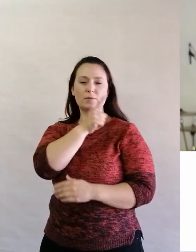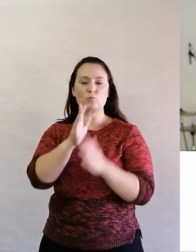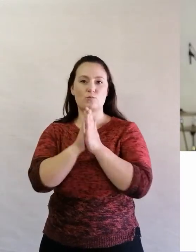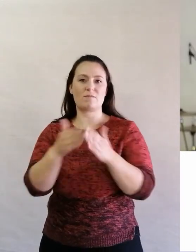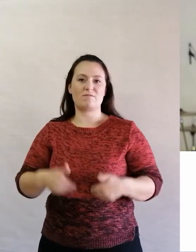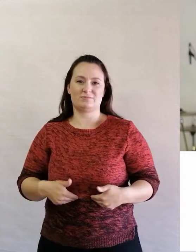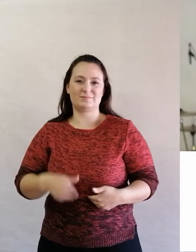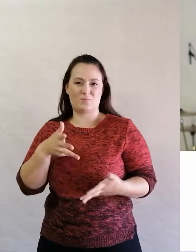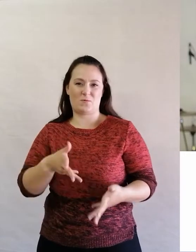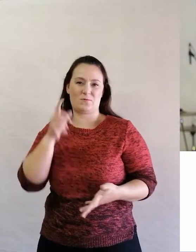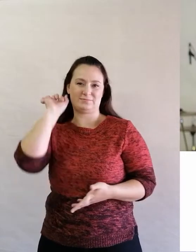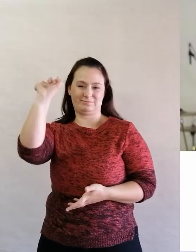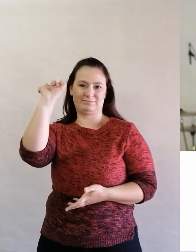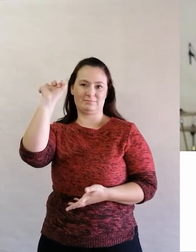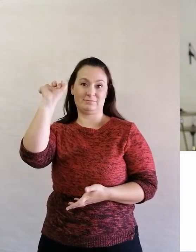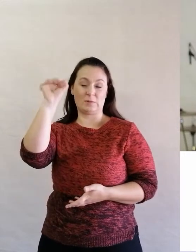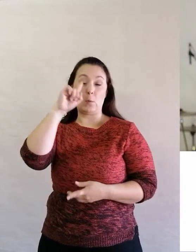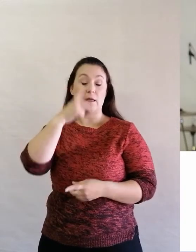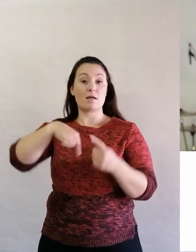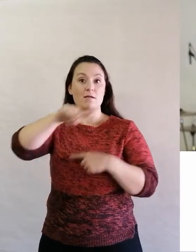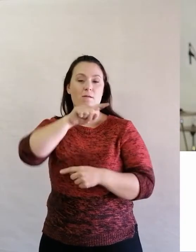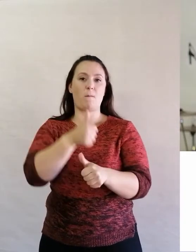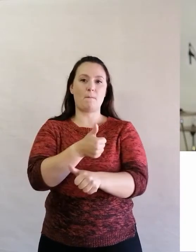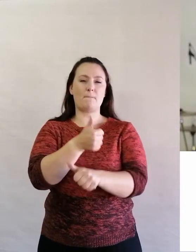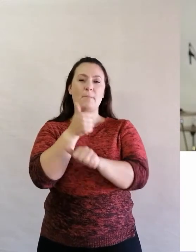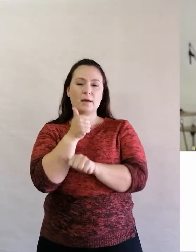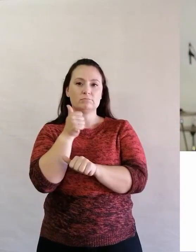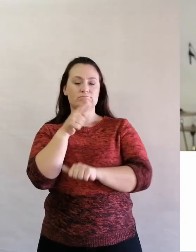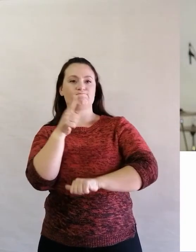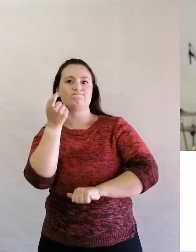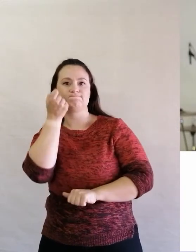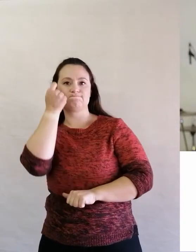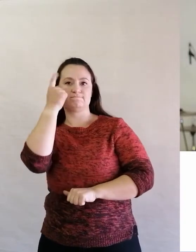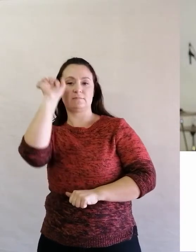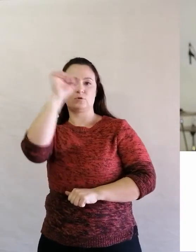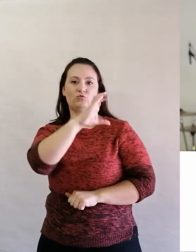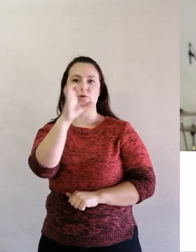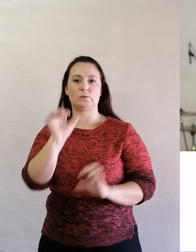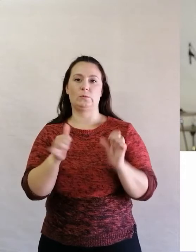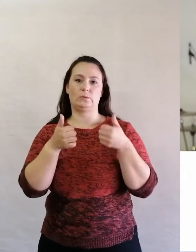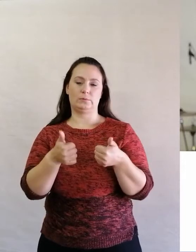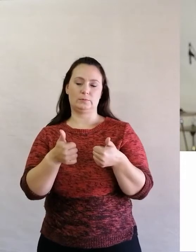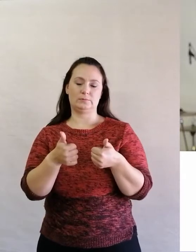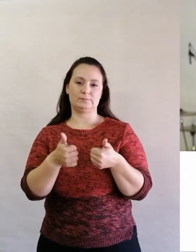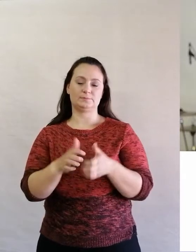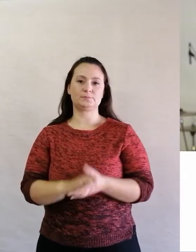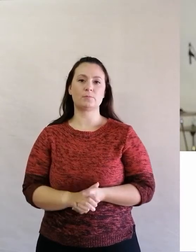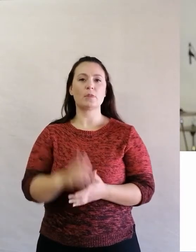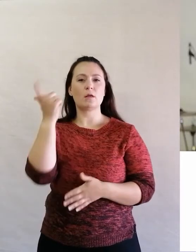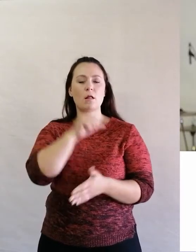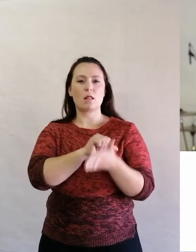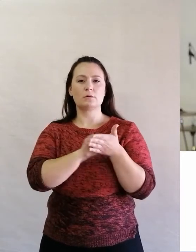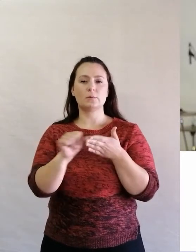about, is us coming back to that place of realizing how good Christ is. Last week, we took up